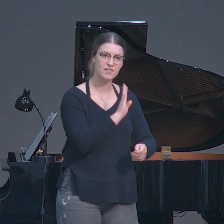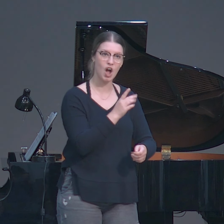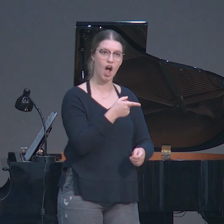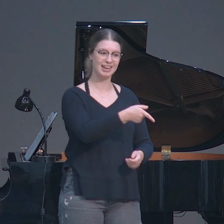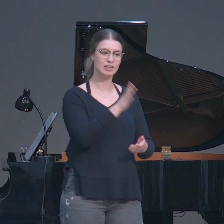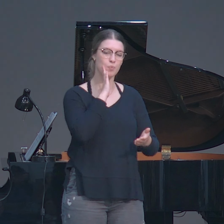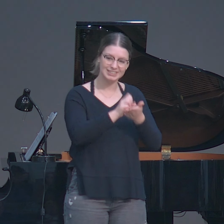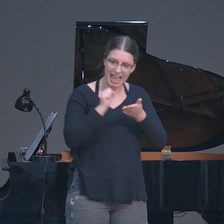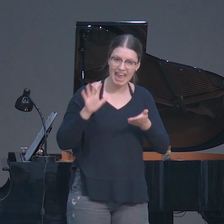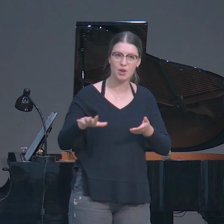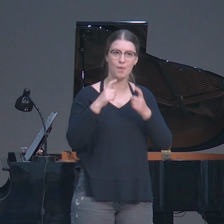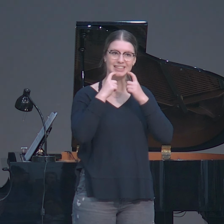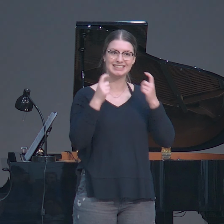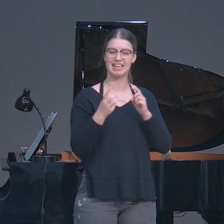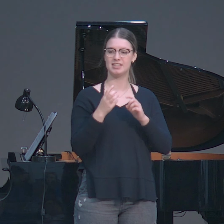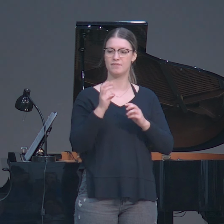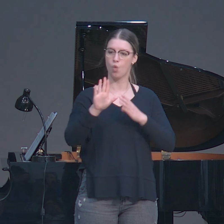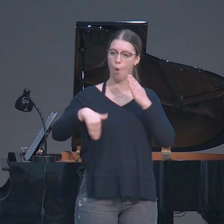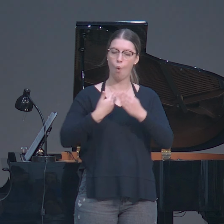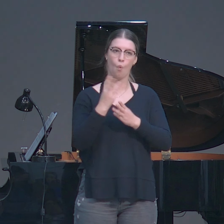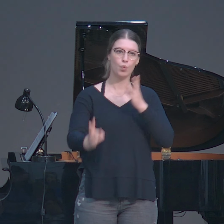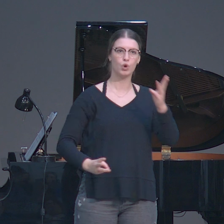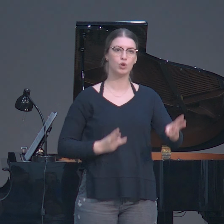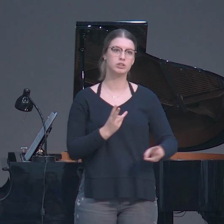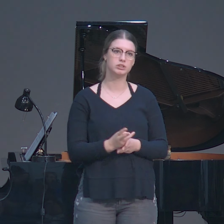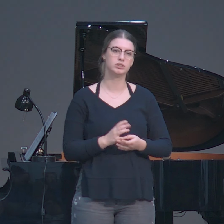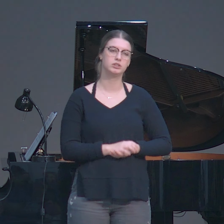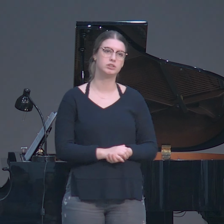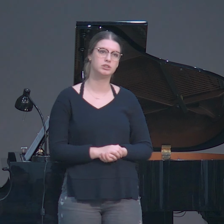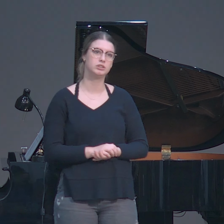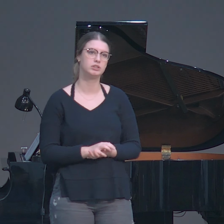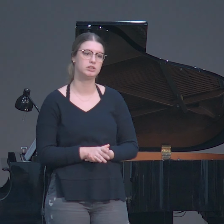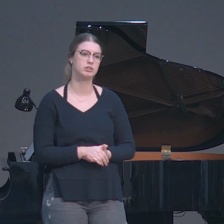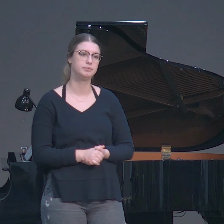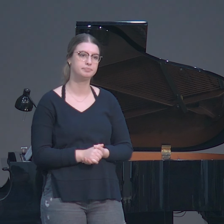who takes away the sin of the world.